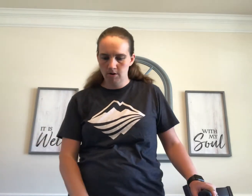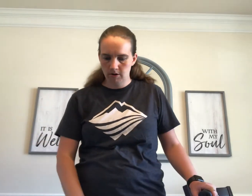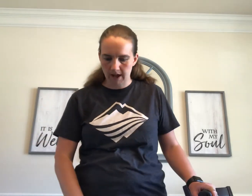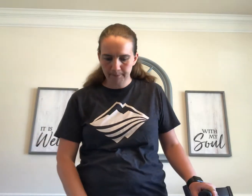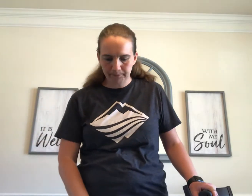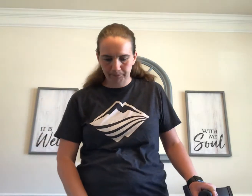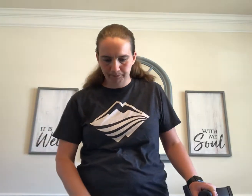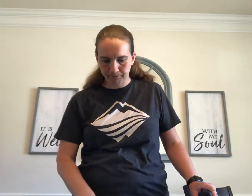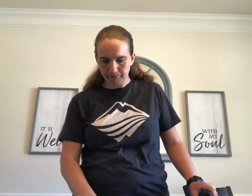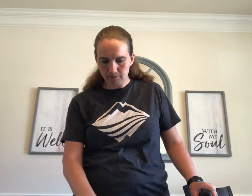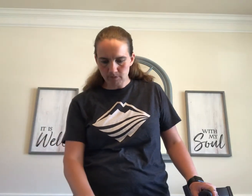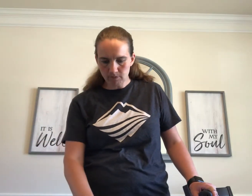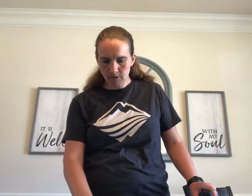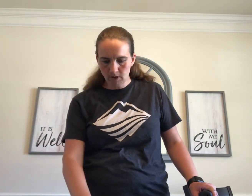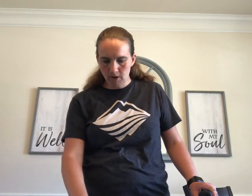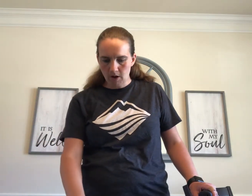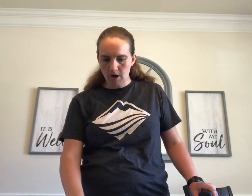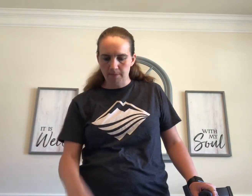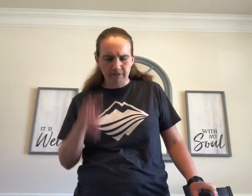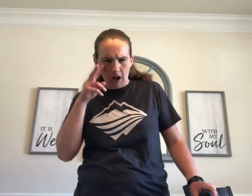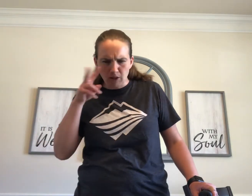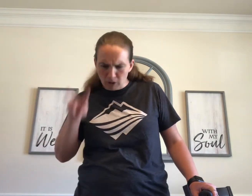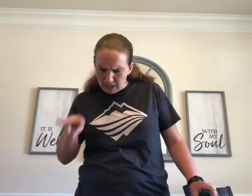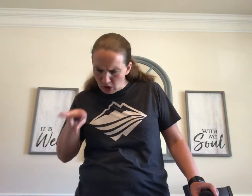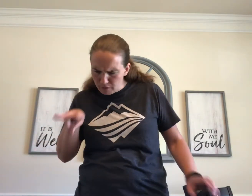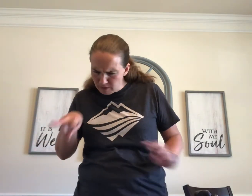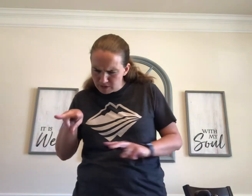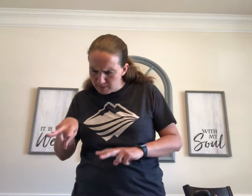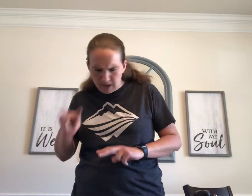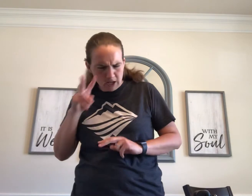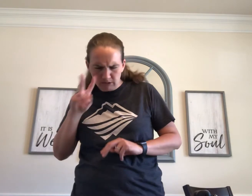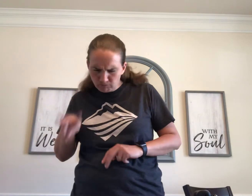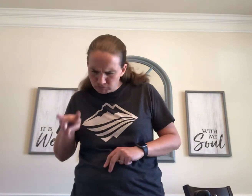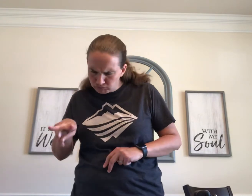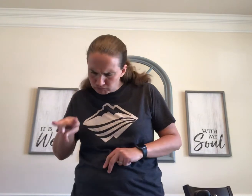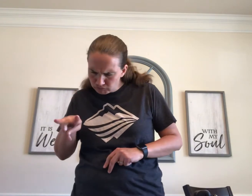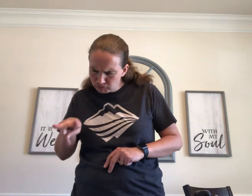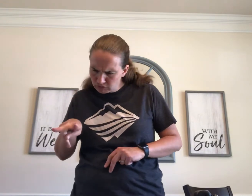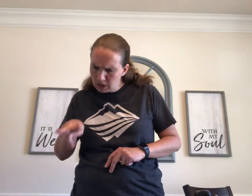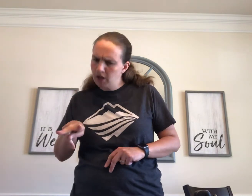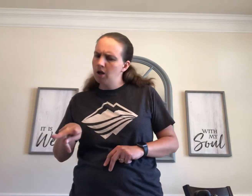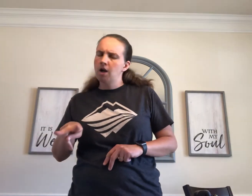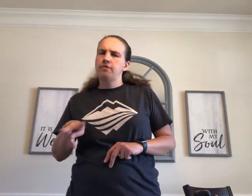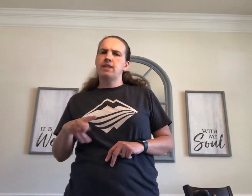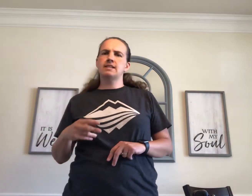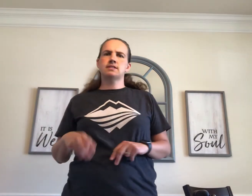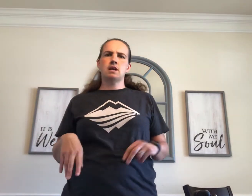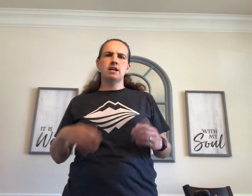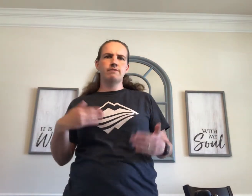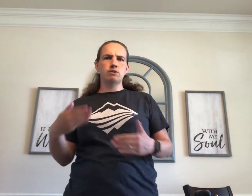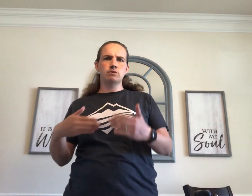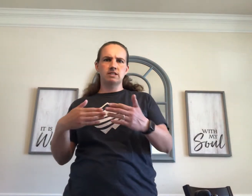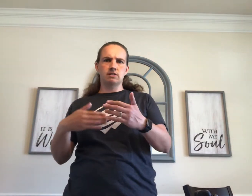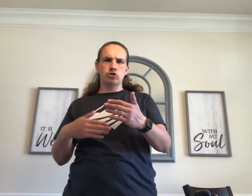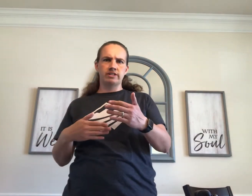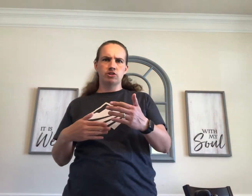okay? They've got looking over something. That's kind of used as a